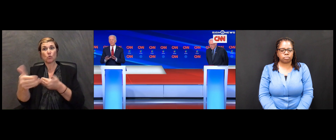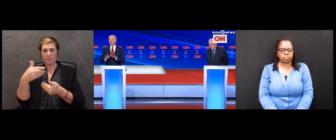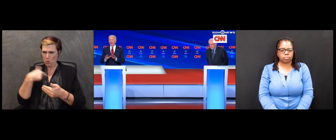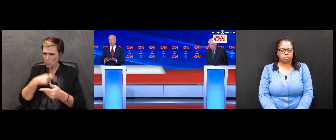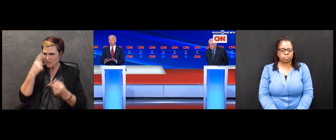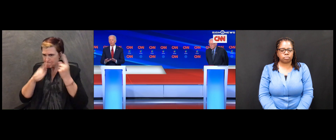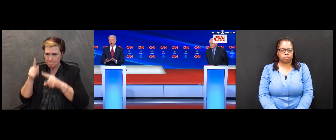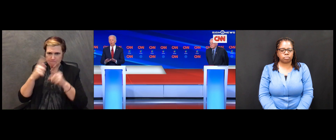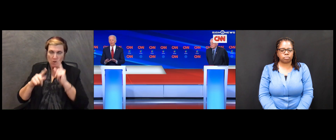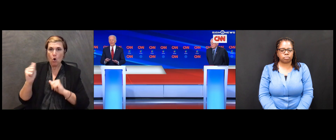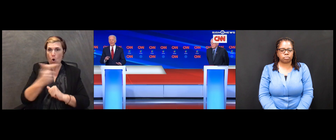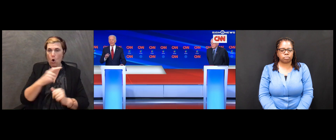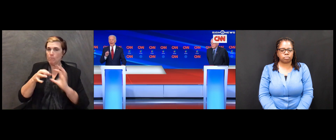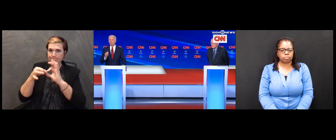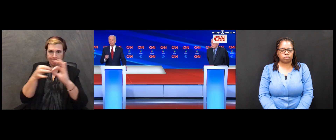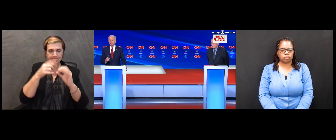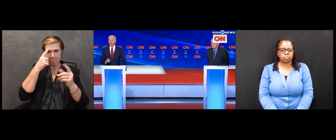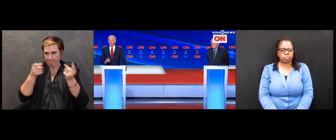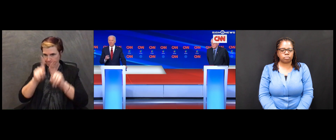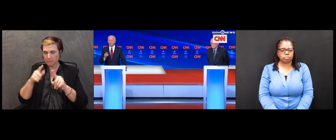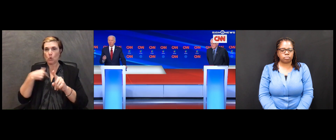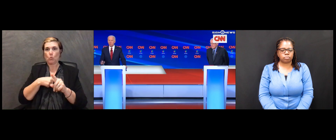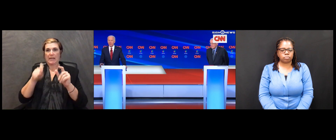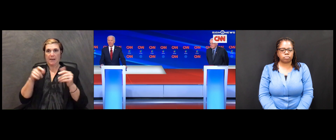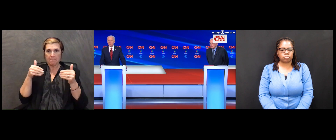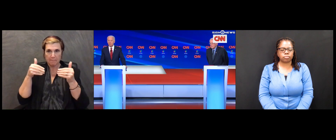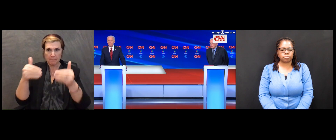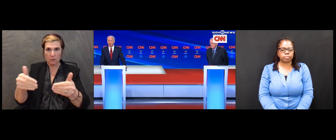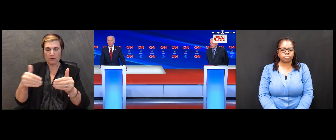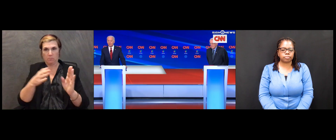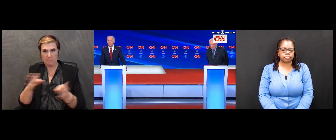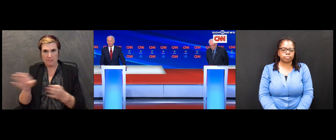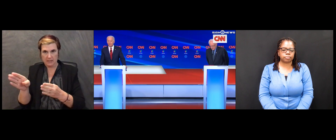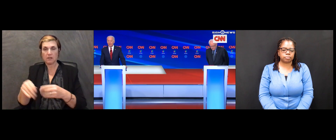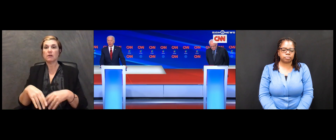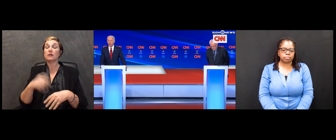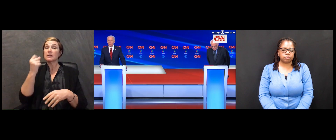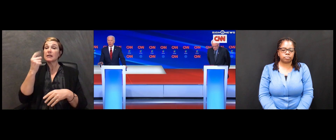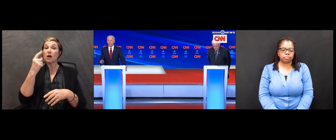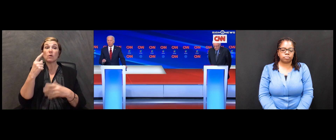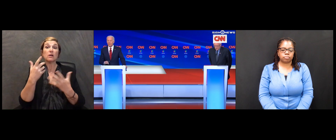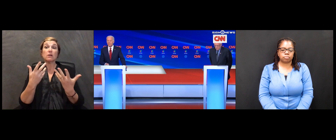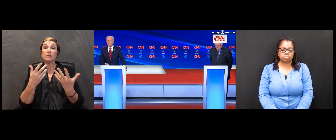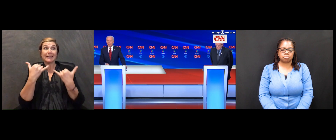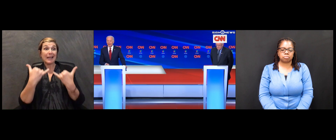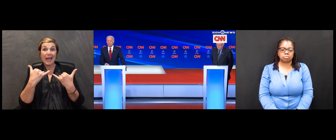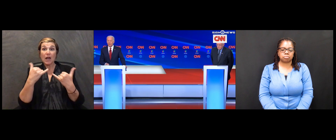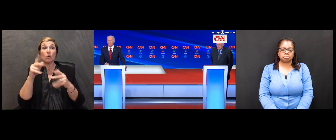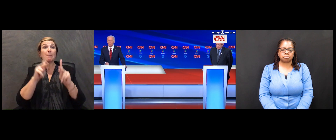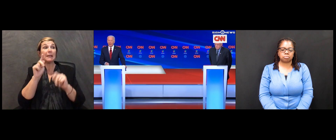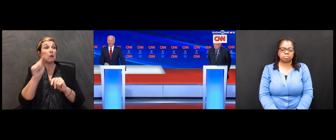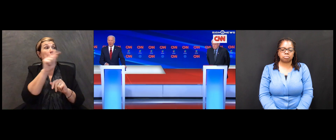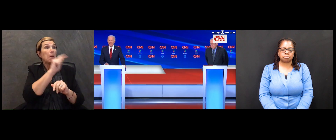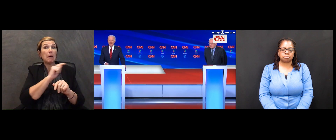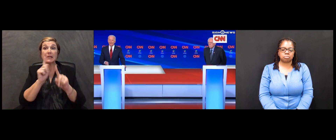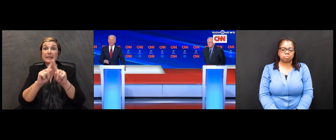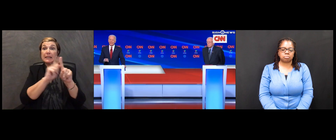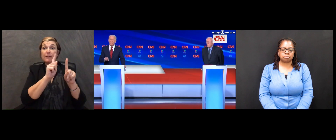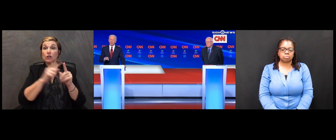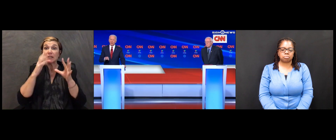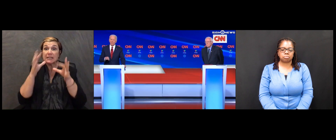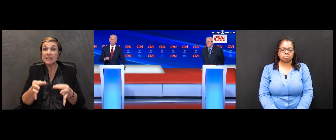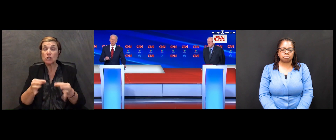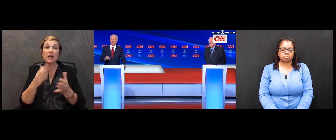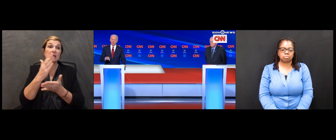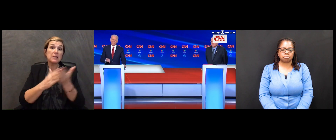proposal is and how to move forward. In the absence of that, governors are making some sound decisions. They're doing the best they can by going out and getting